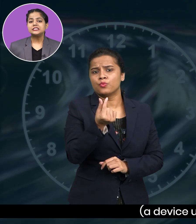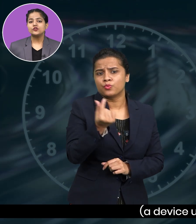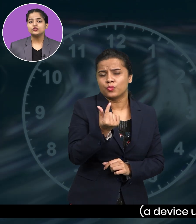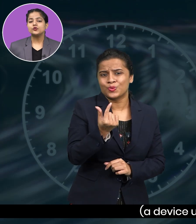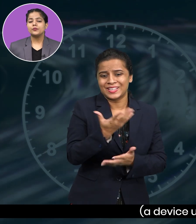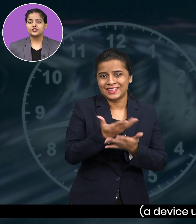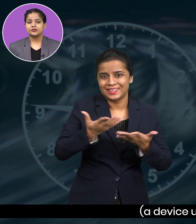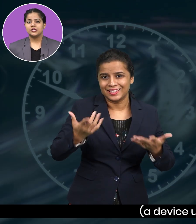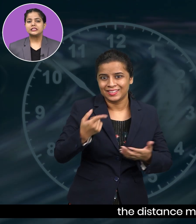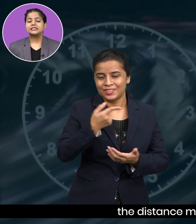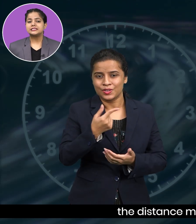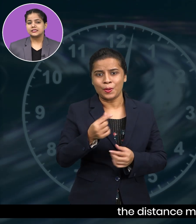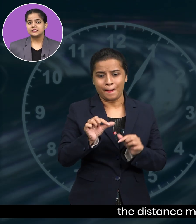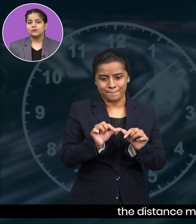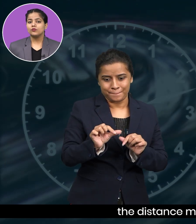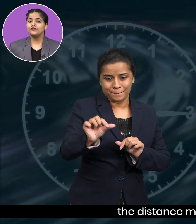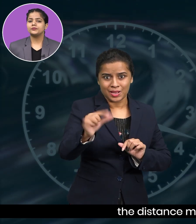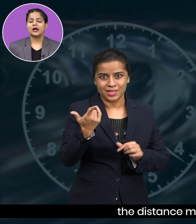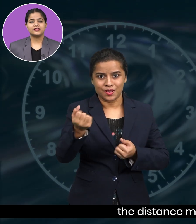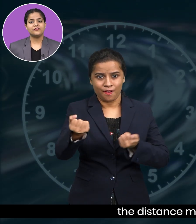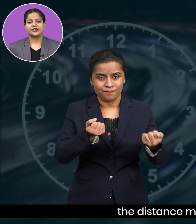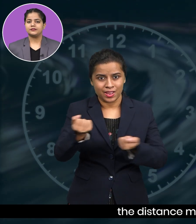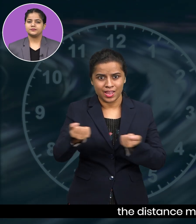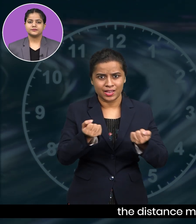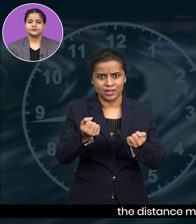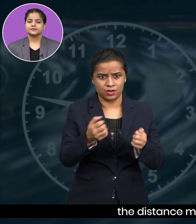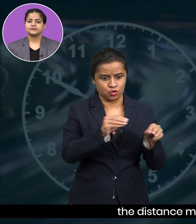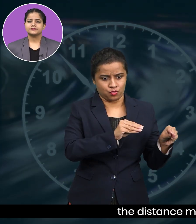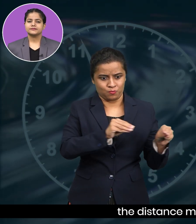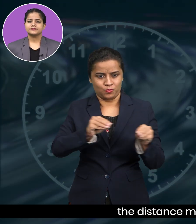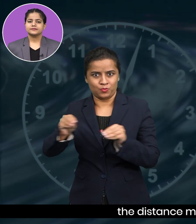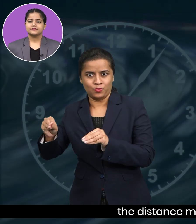a device used to measure the distance moved by the vehicle.